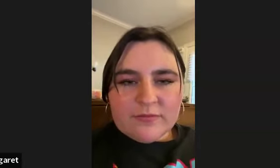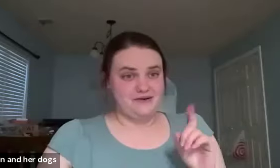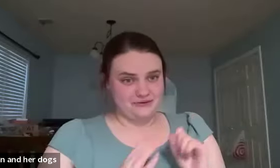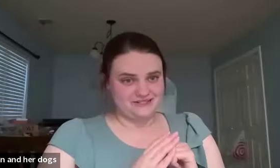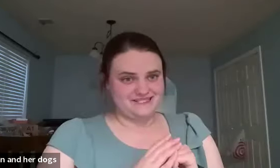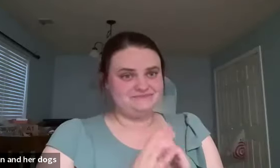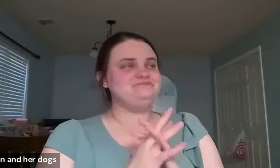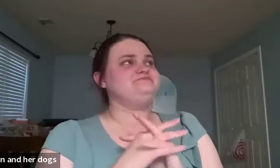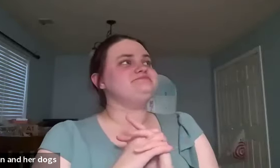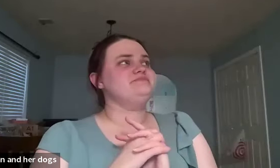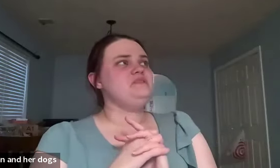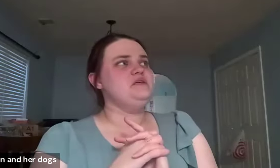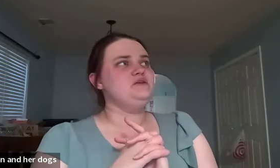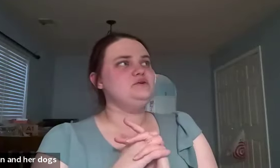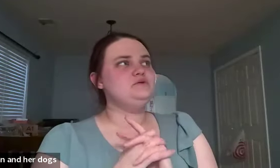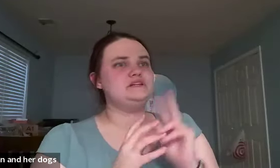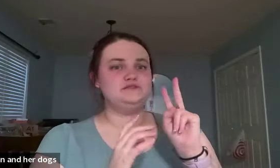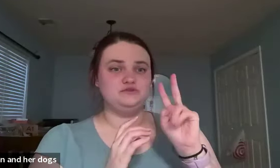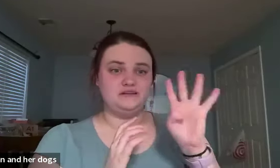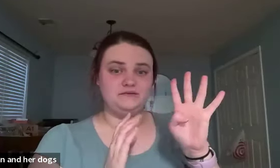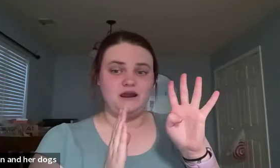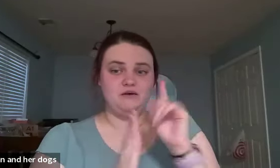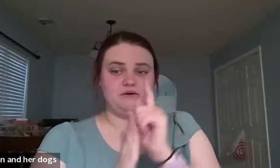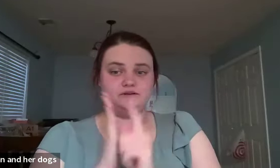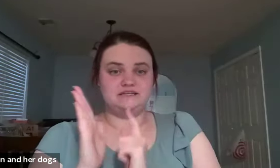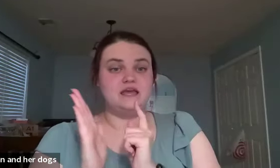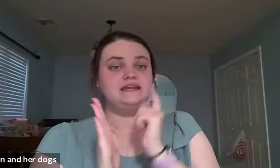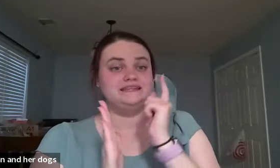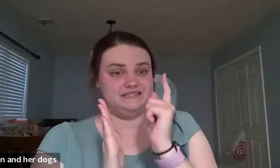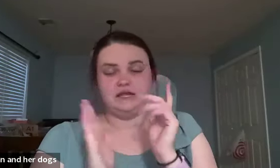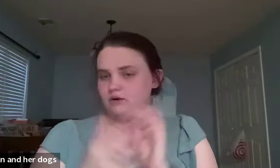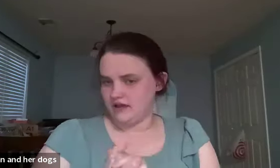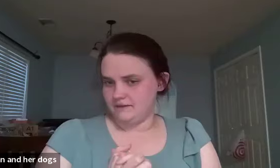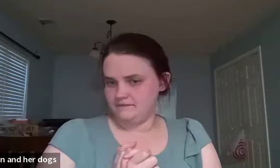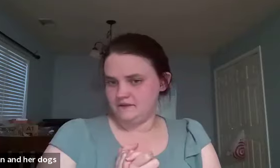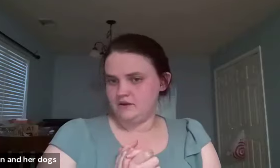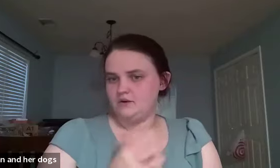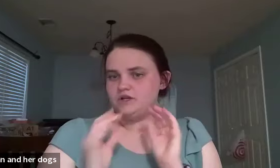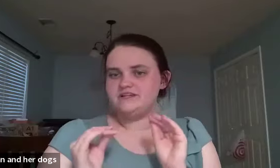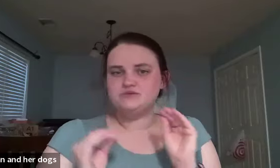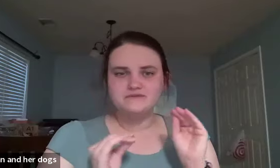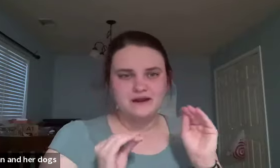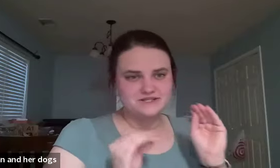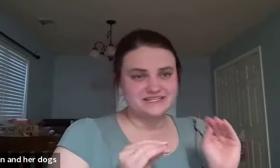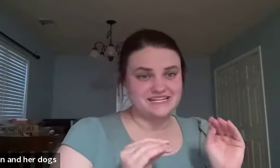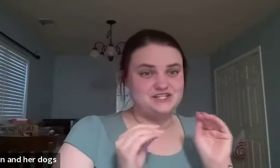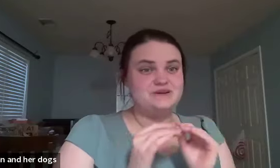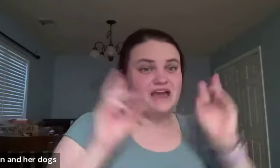24 hours, you can do 24 hours in a, like, okay. When you mean 24 hours in a day, do you mean the